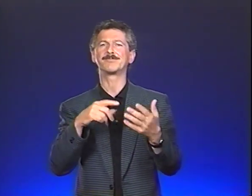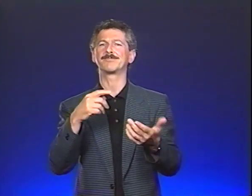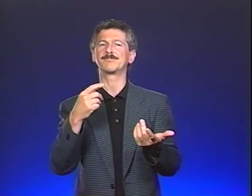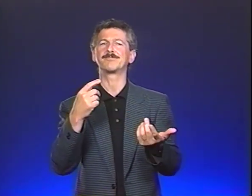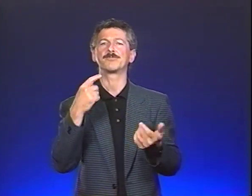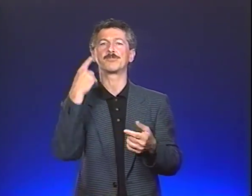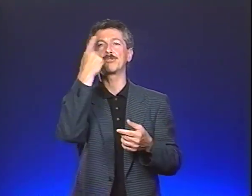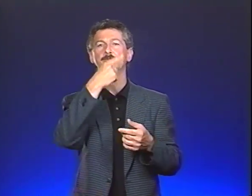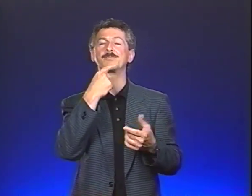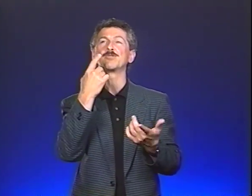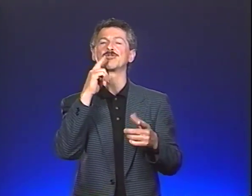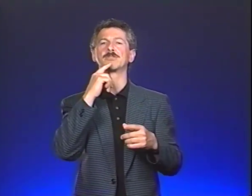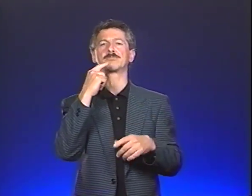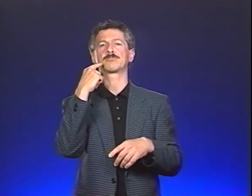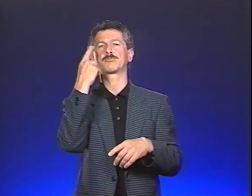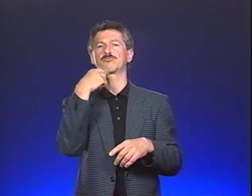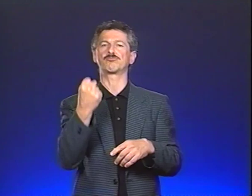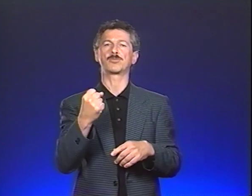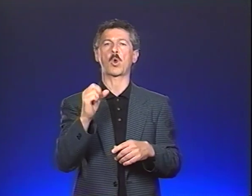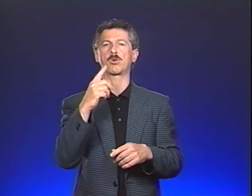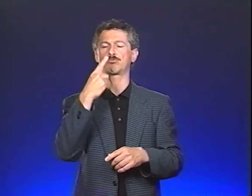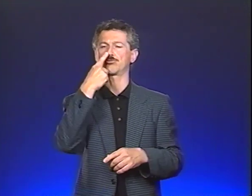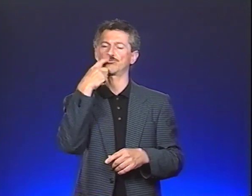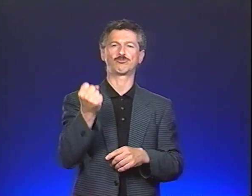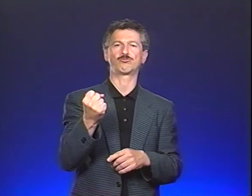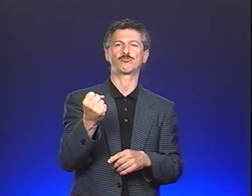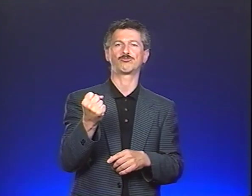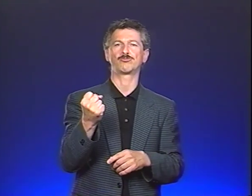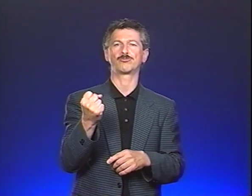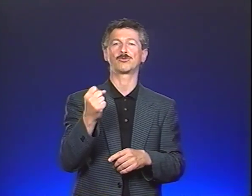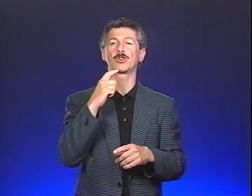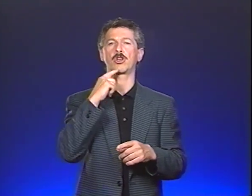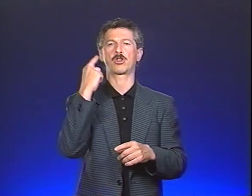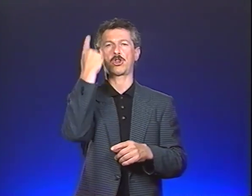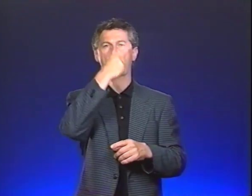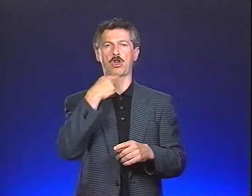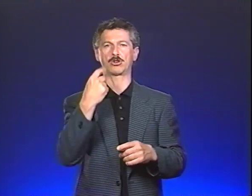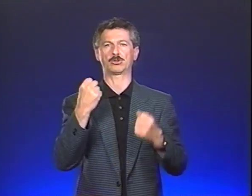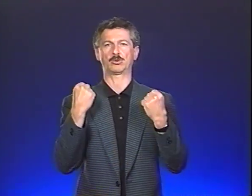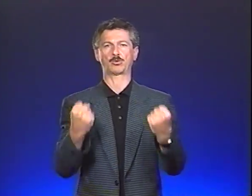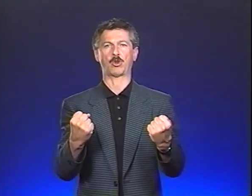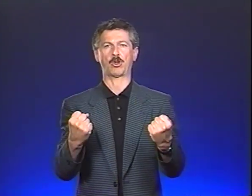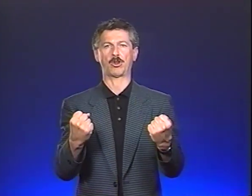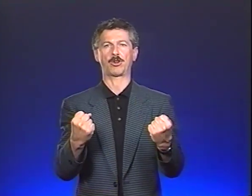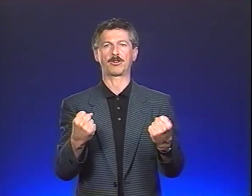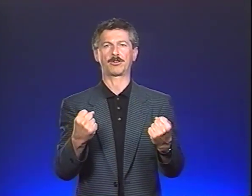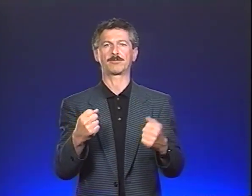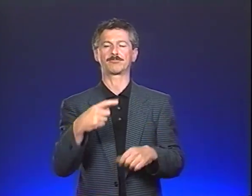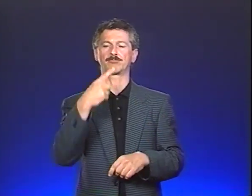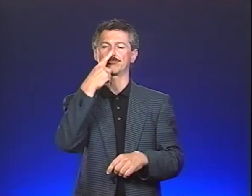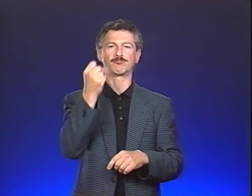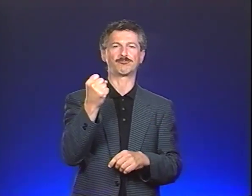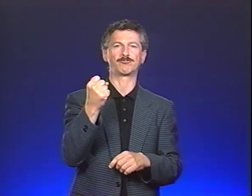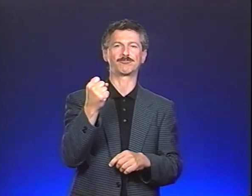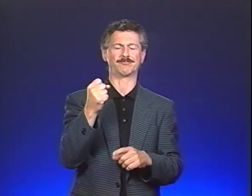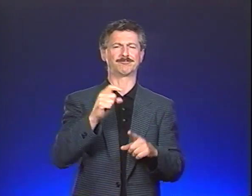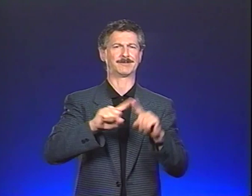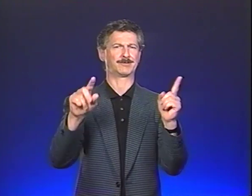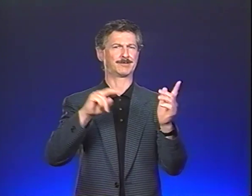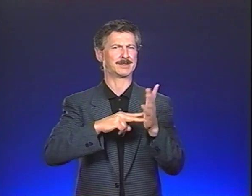led to a new sign with a different meaning. Also, the sign resemble, from the original signs face, strong.